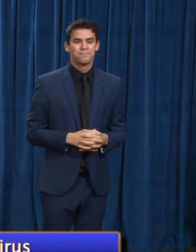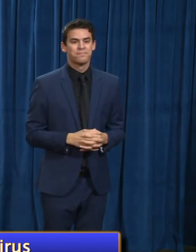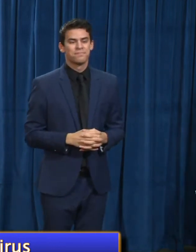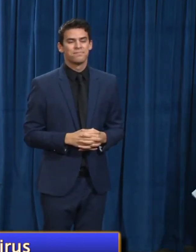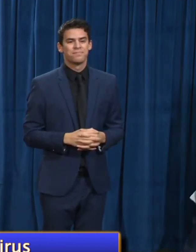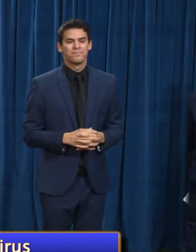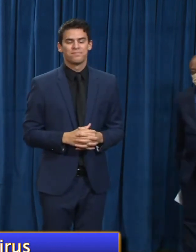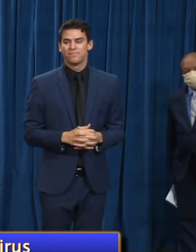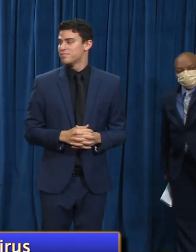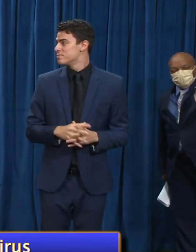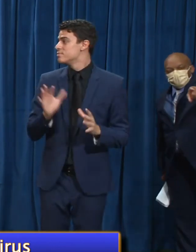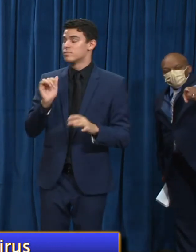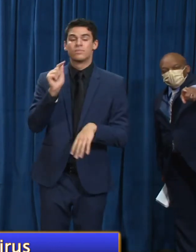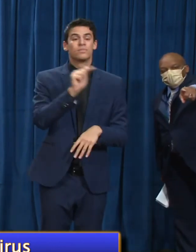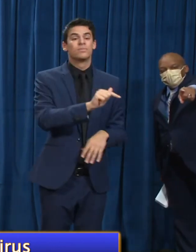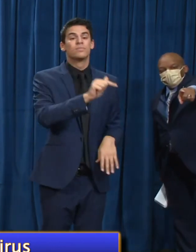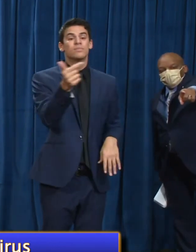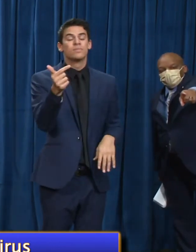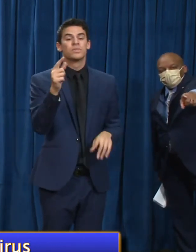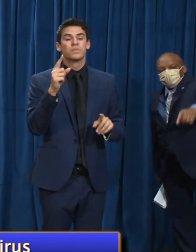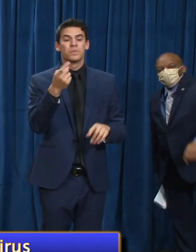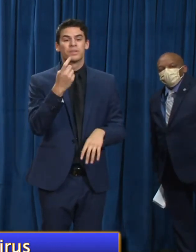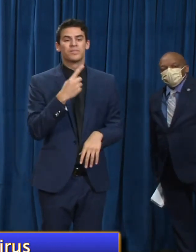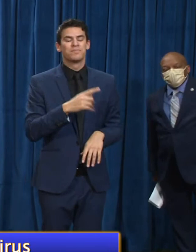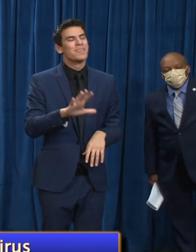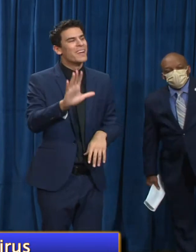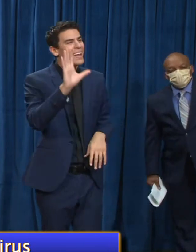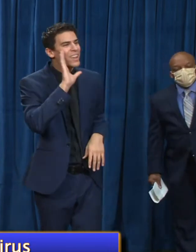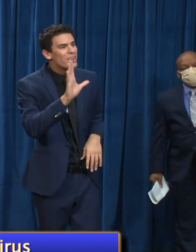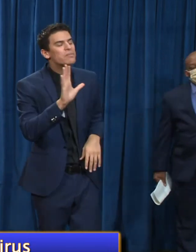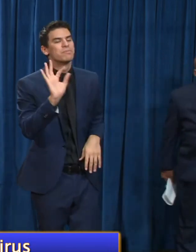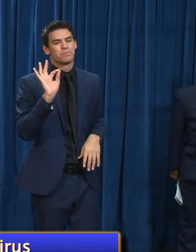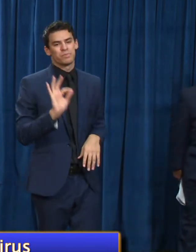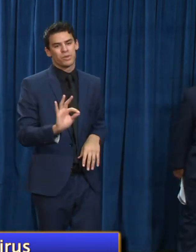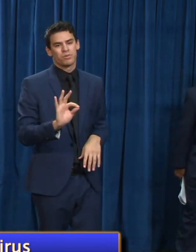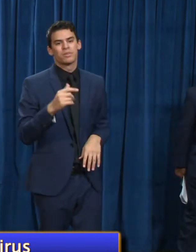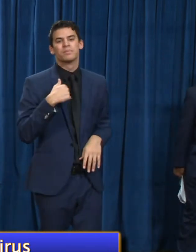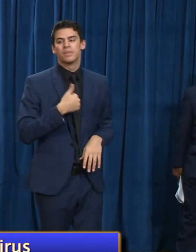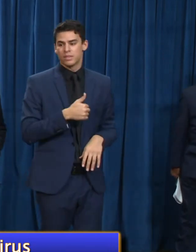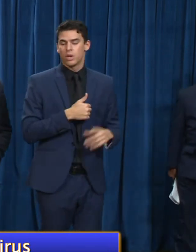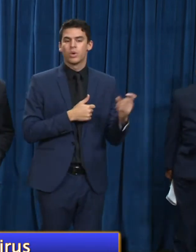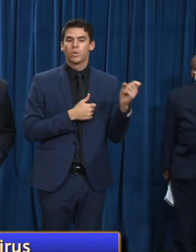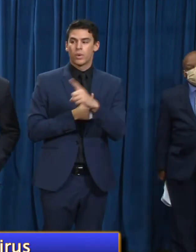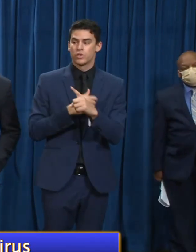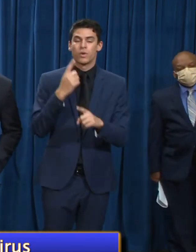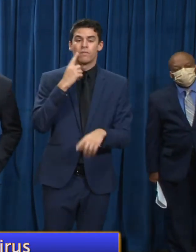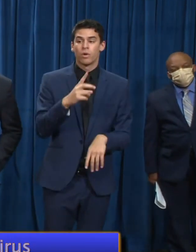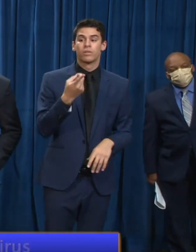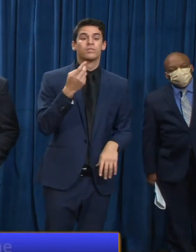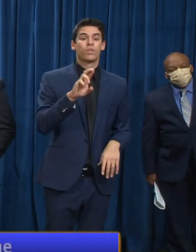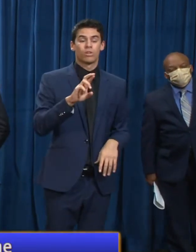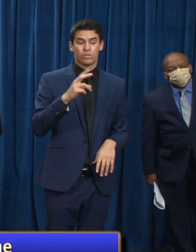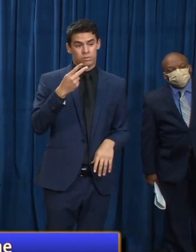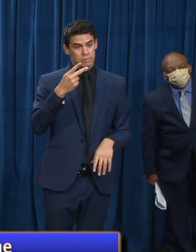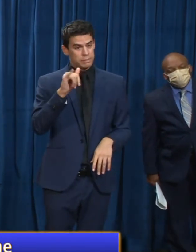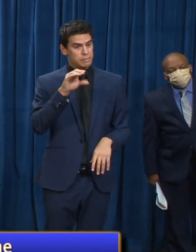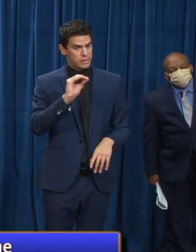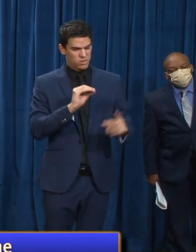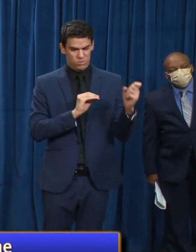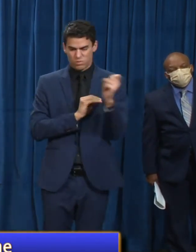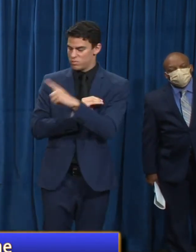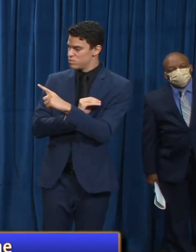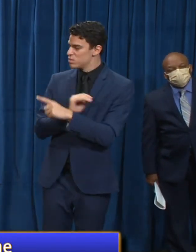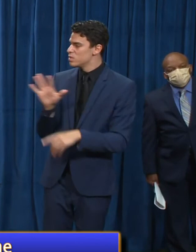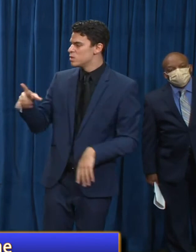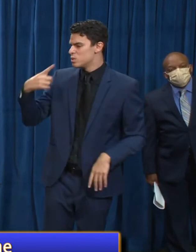Okay, we'll go to the next question. Hello. Perfect. This is another question for Dr. Pino. If you could first